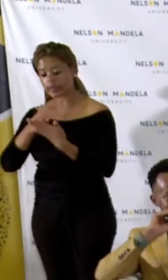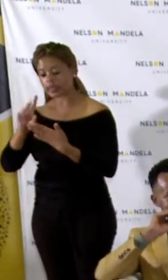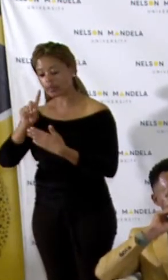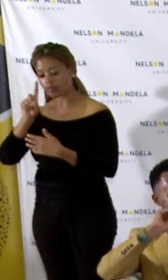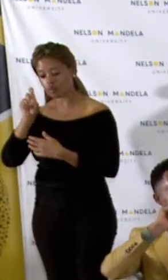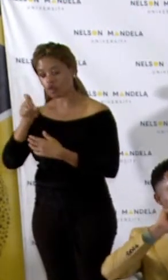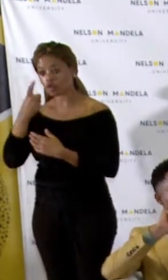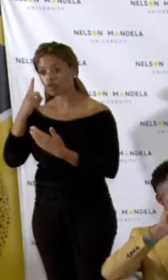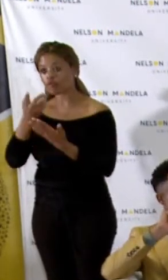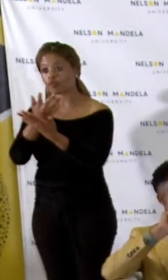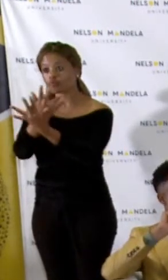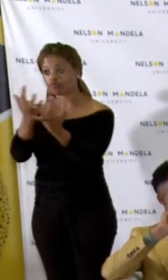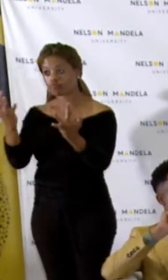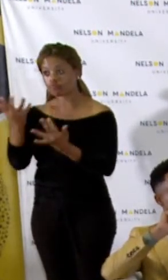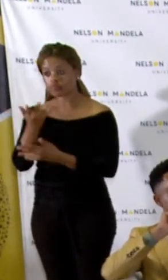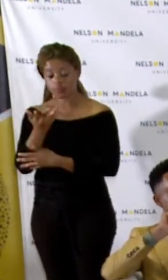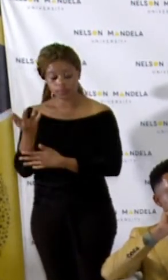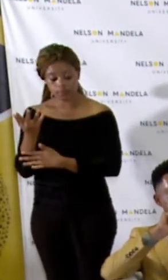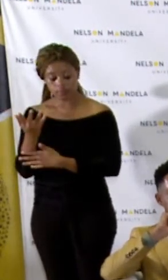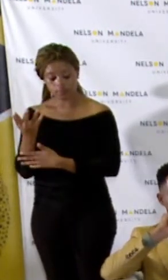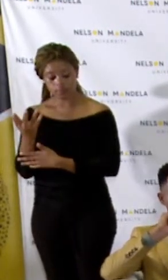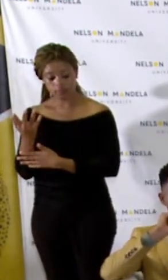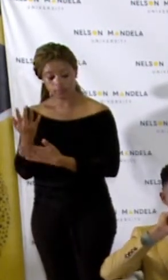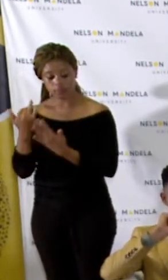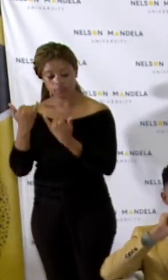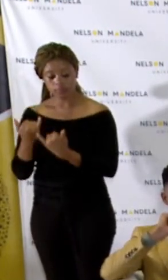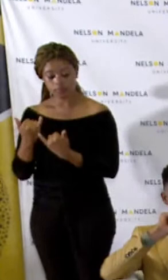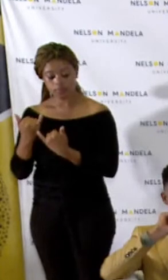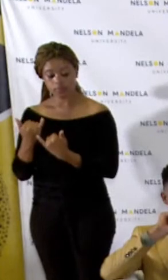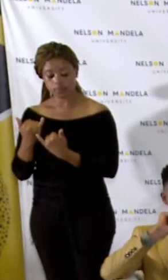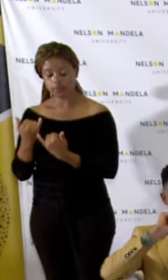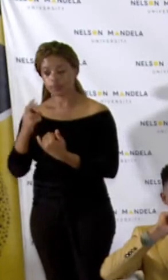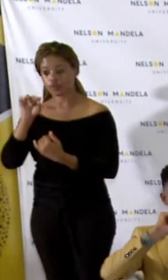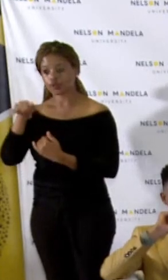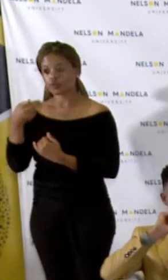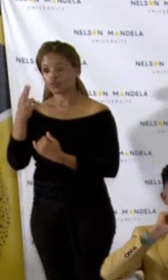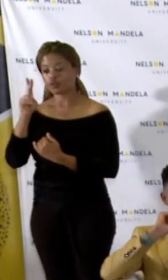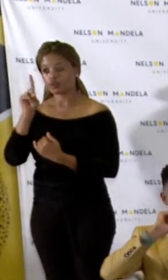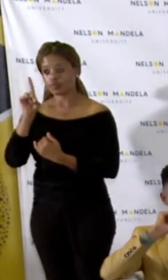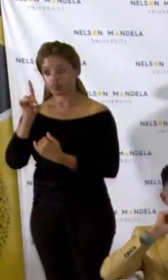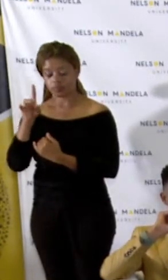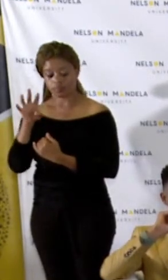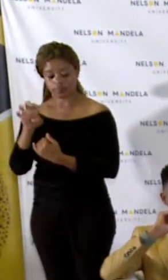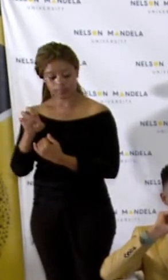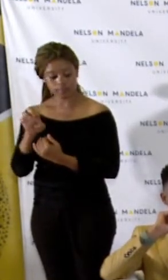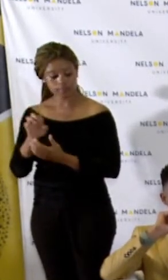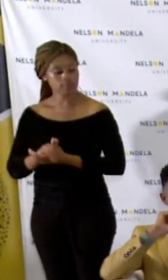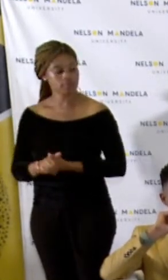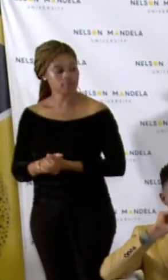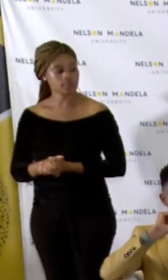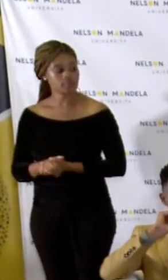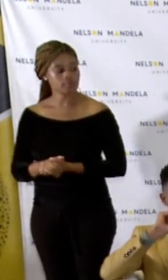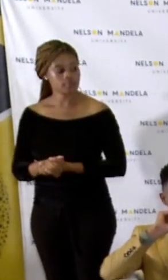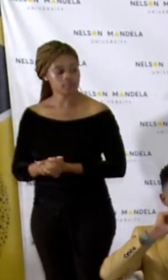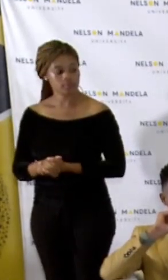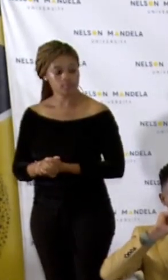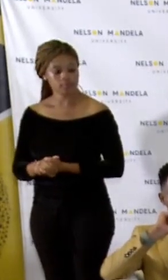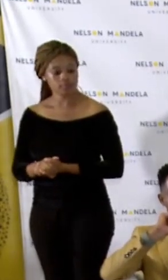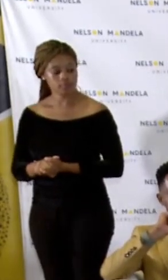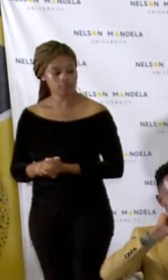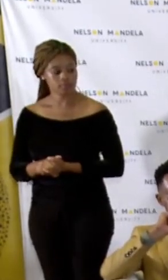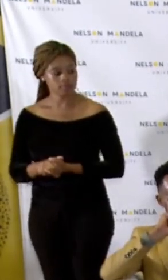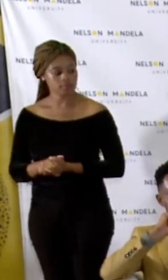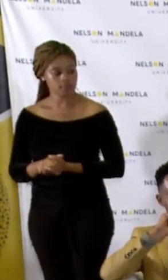the crowd. So let me go to Jude while we still have him here.